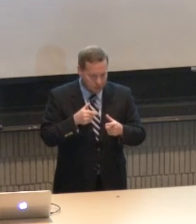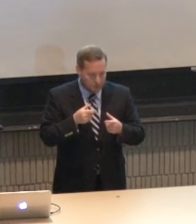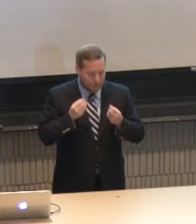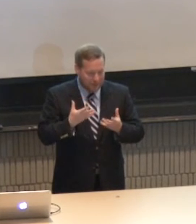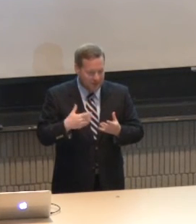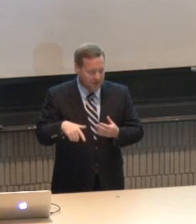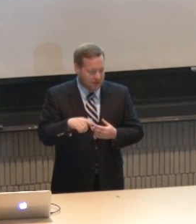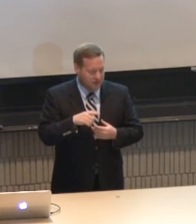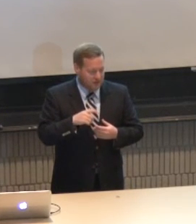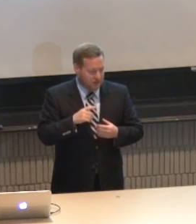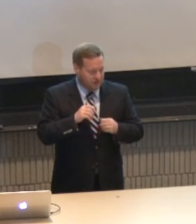happens is,